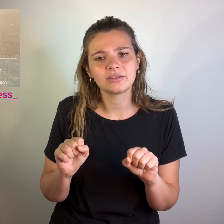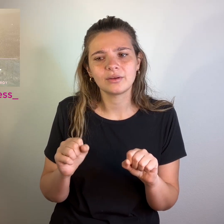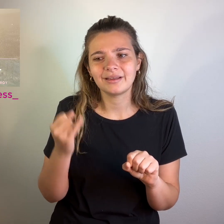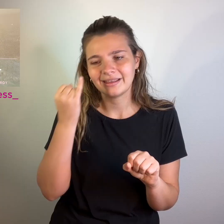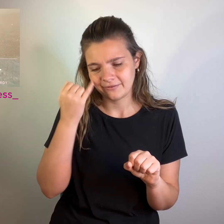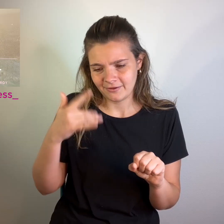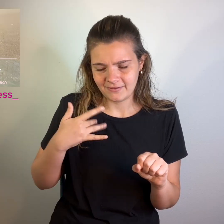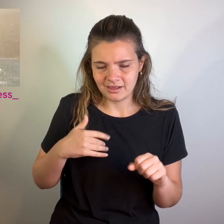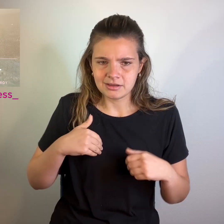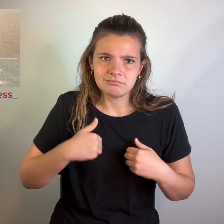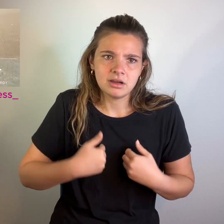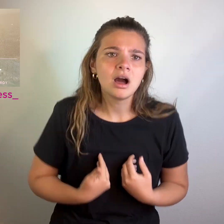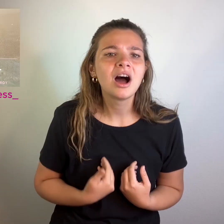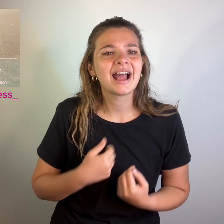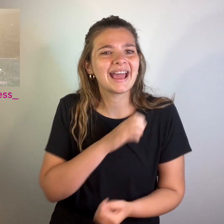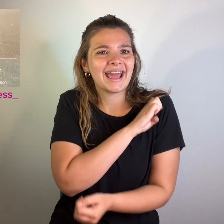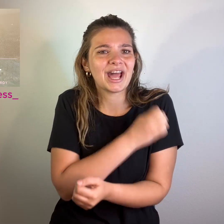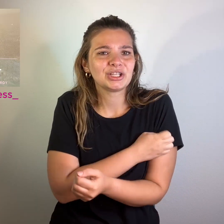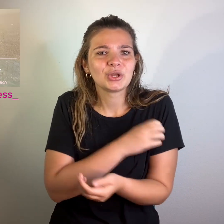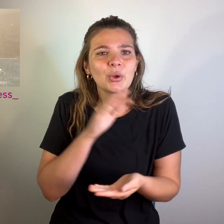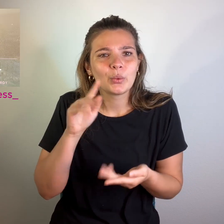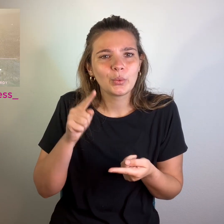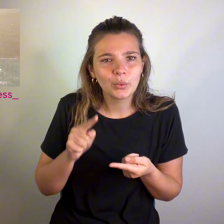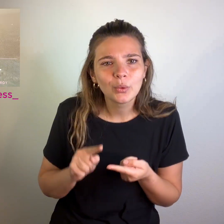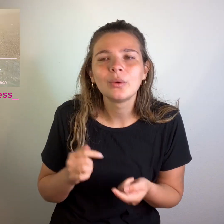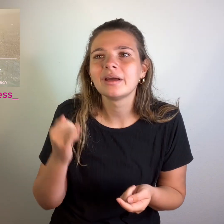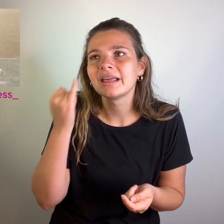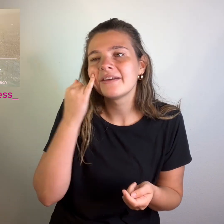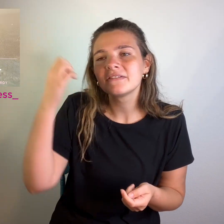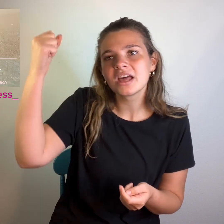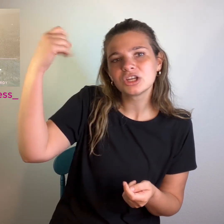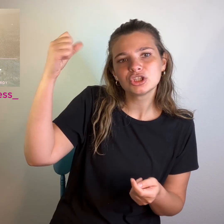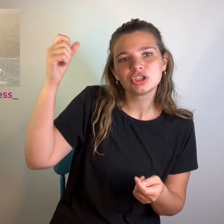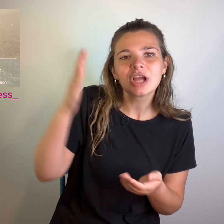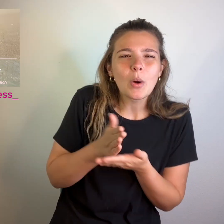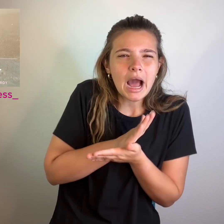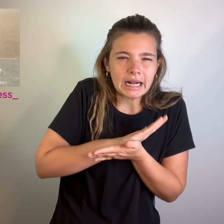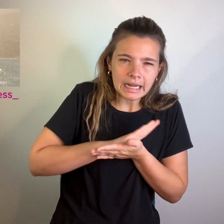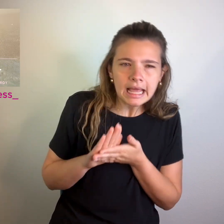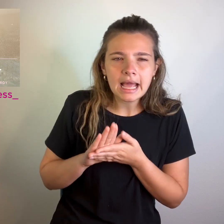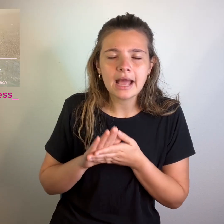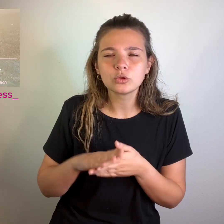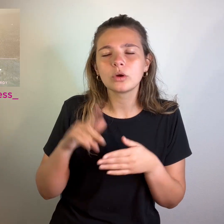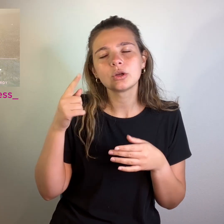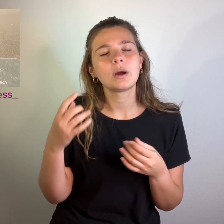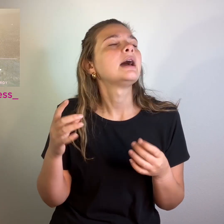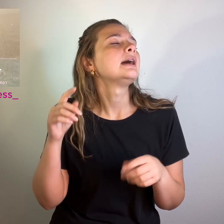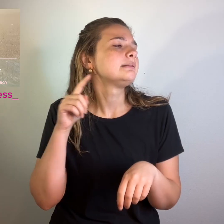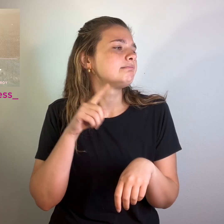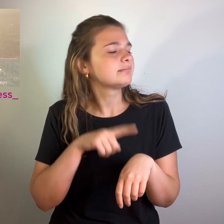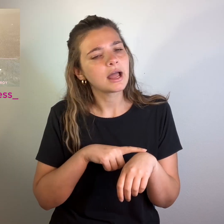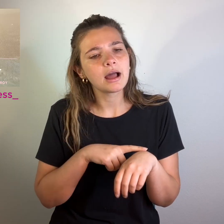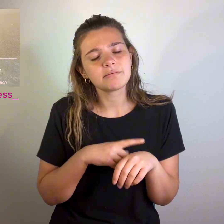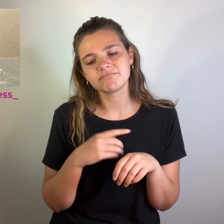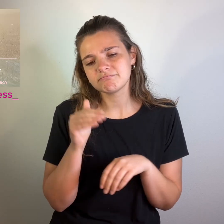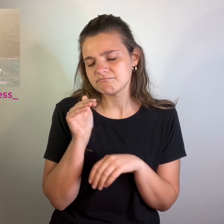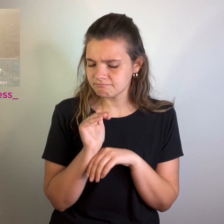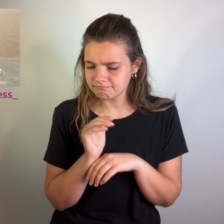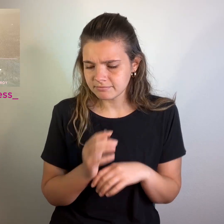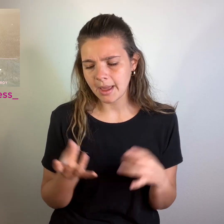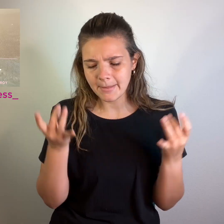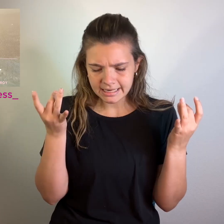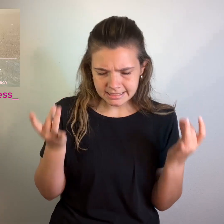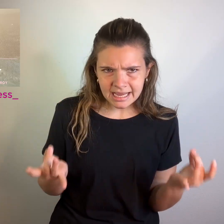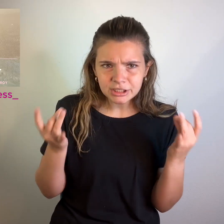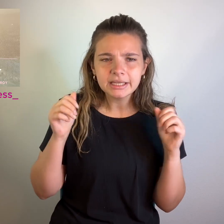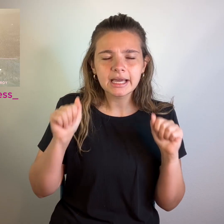back is every single night when you do your shower cleanse or a night meditation or your night routine, just set an intention that you call